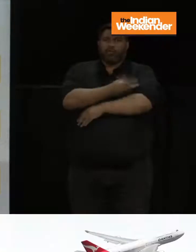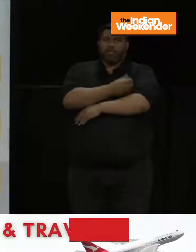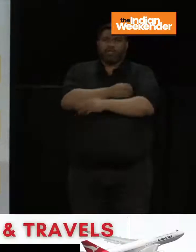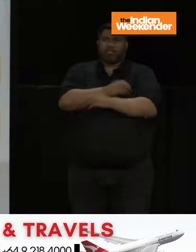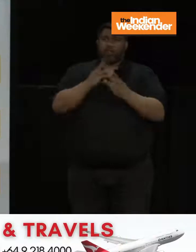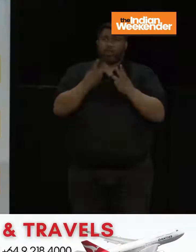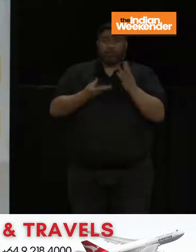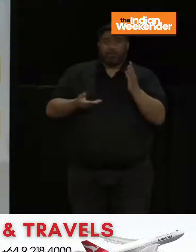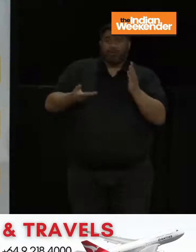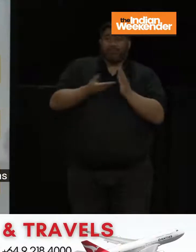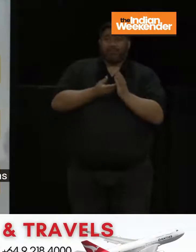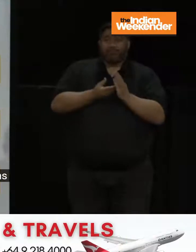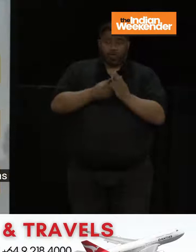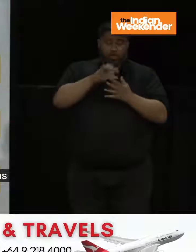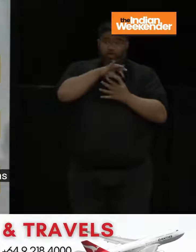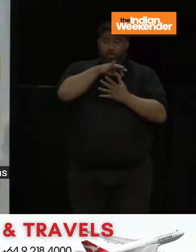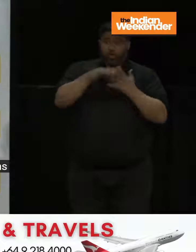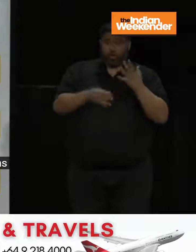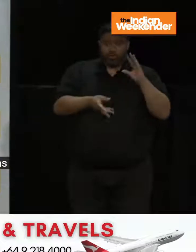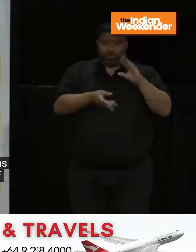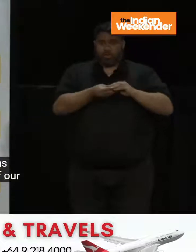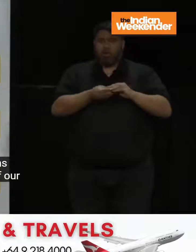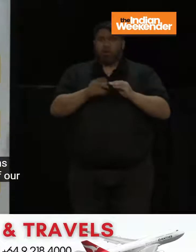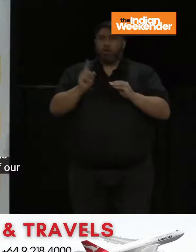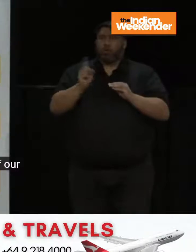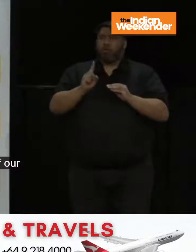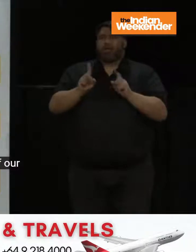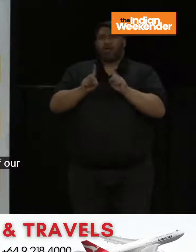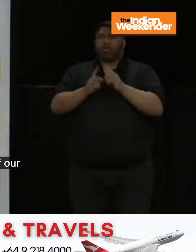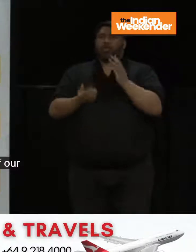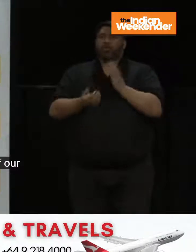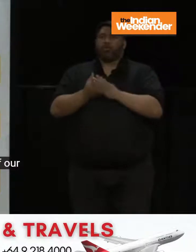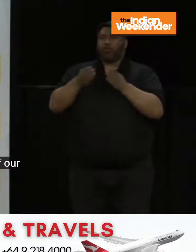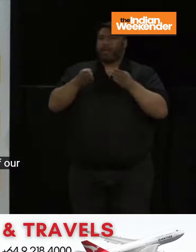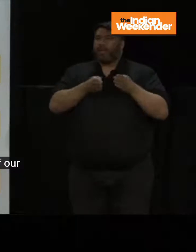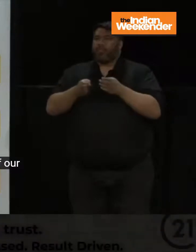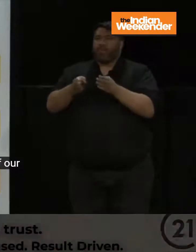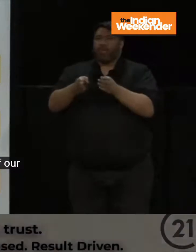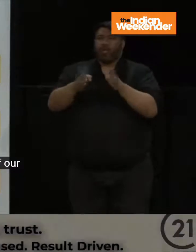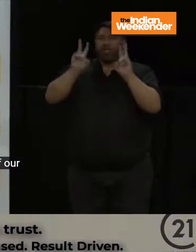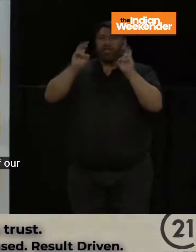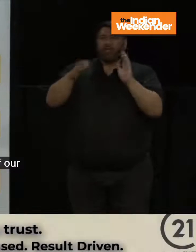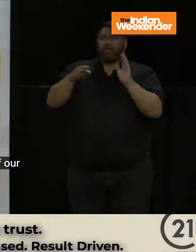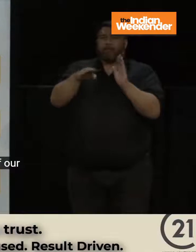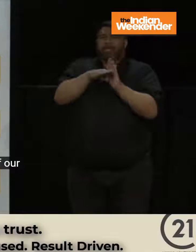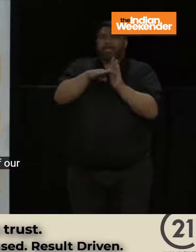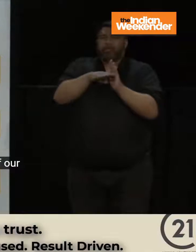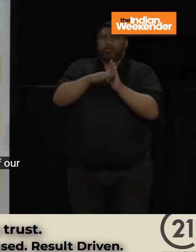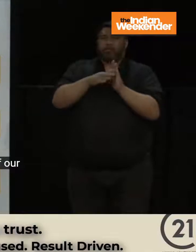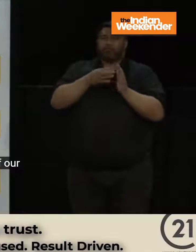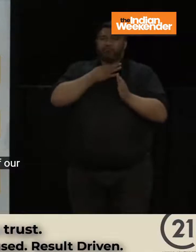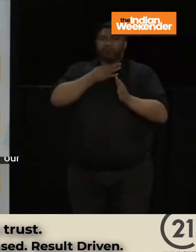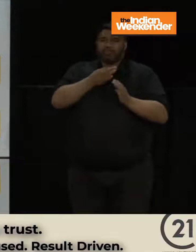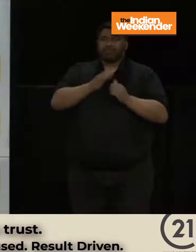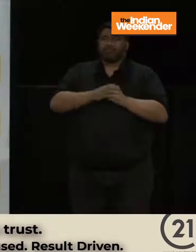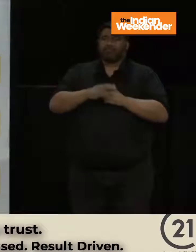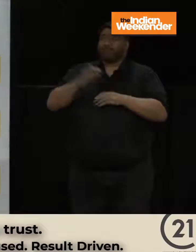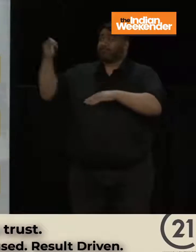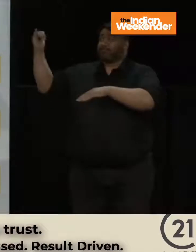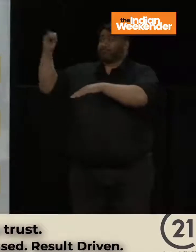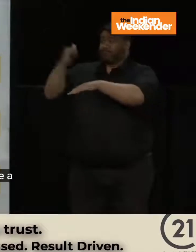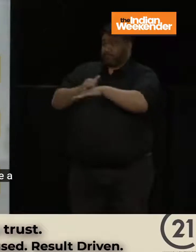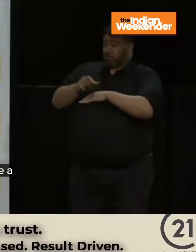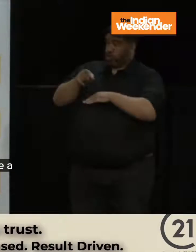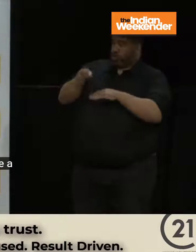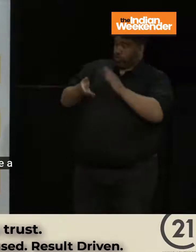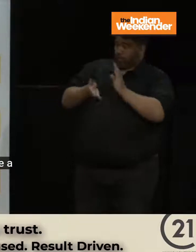3 steps that we're announcing today constitute a new medium risk pathway. Those who don't meet the requirements for that medium risk pathway, but are still